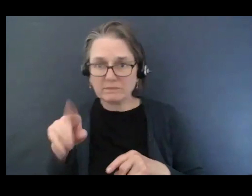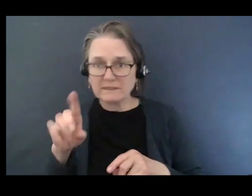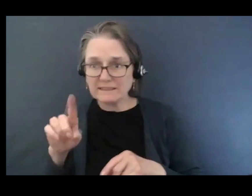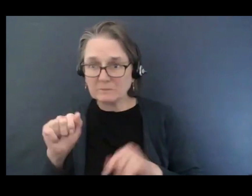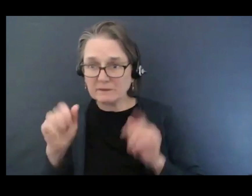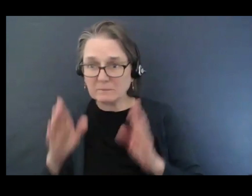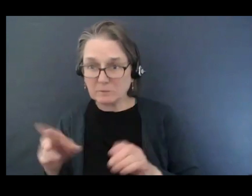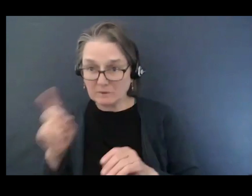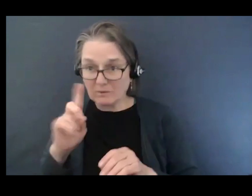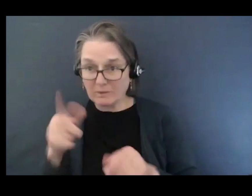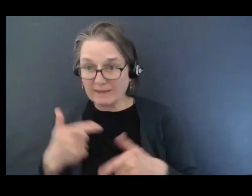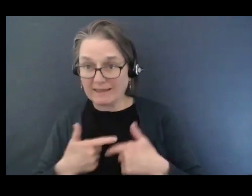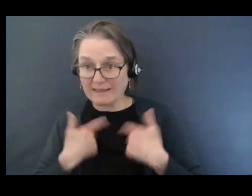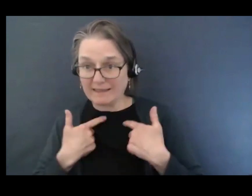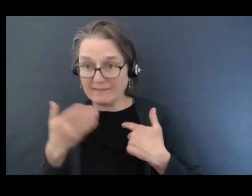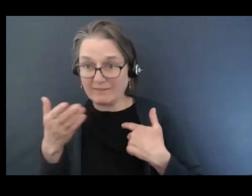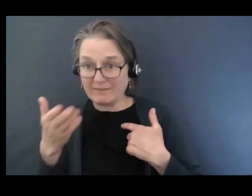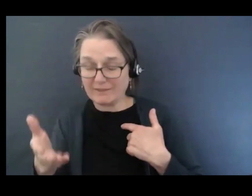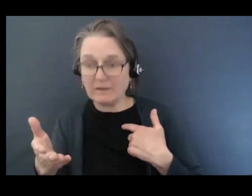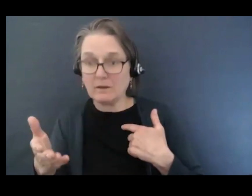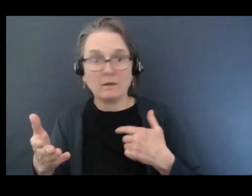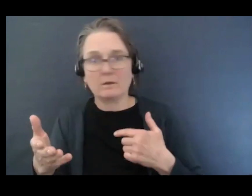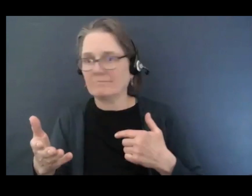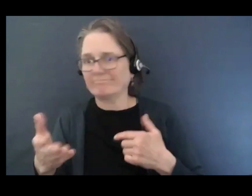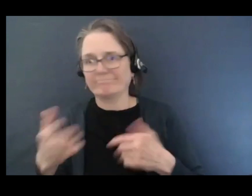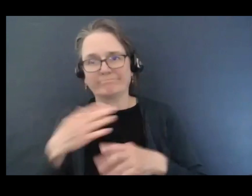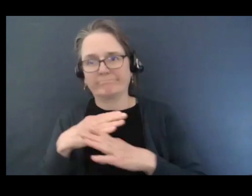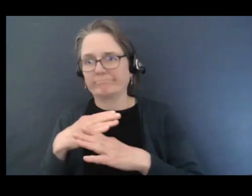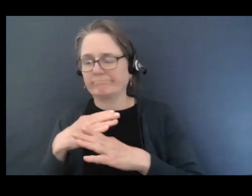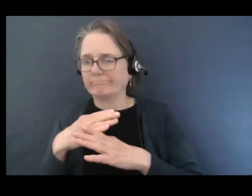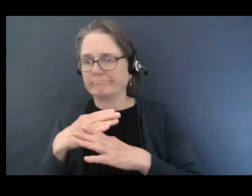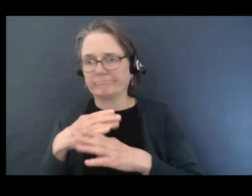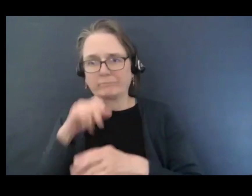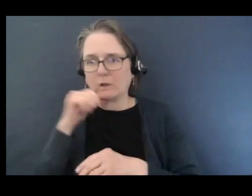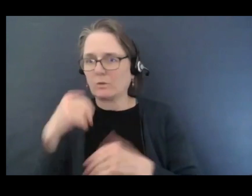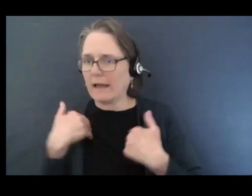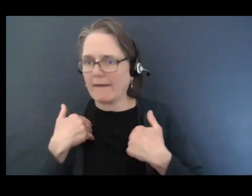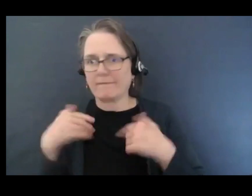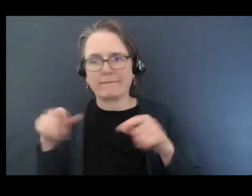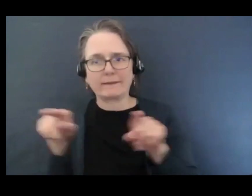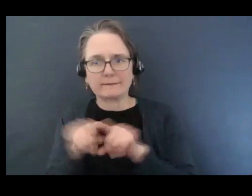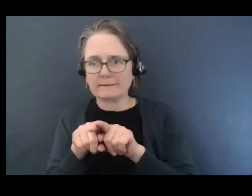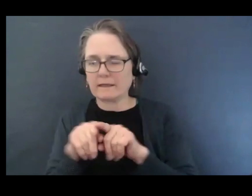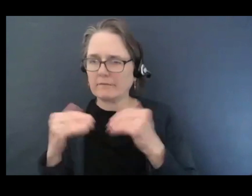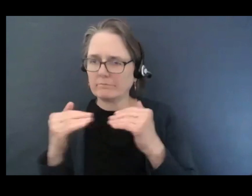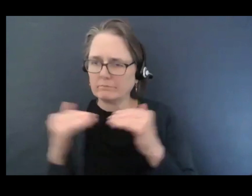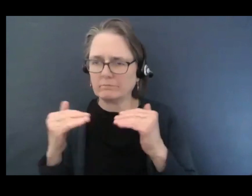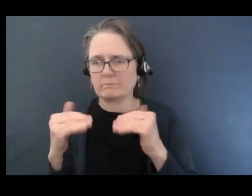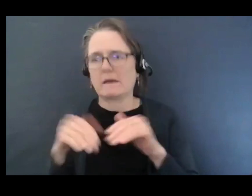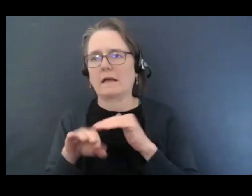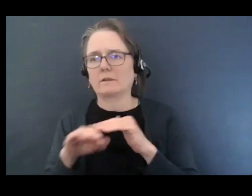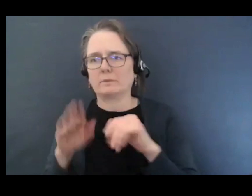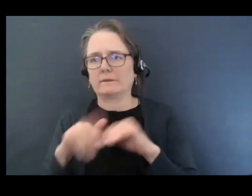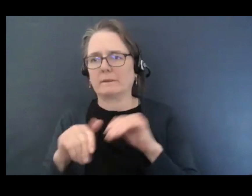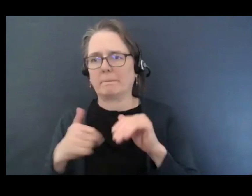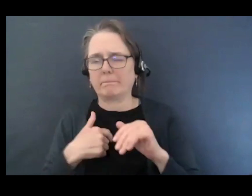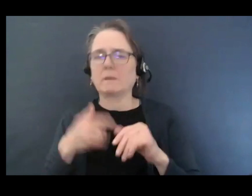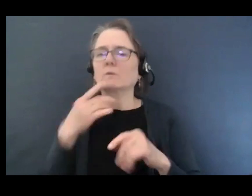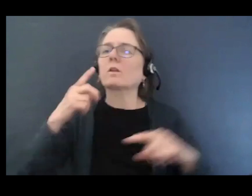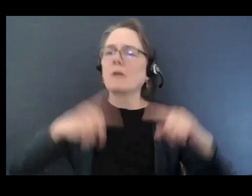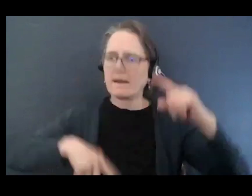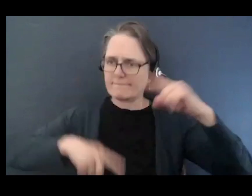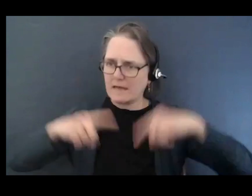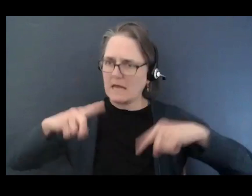And, you know, in the real world, every individual has a different set of abilities or capabilities to use different